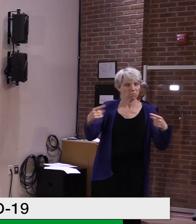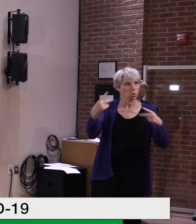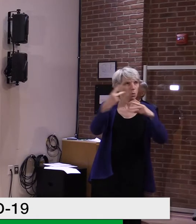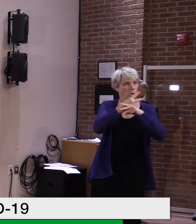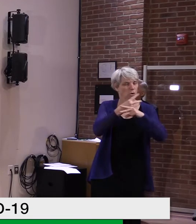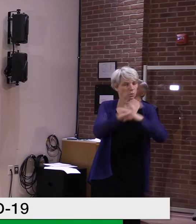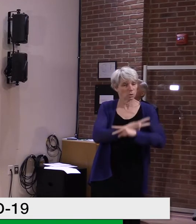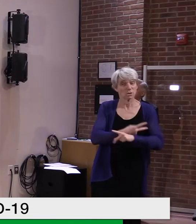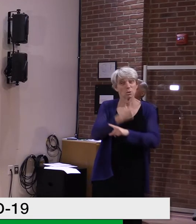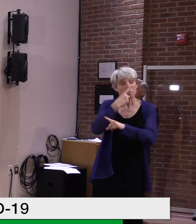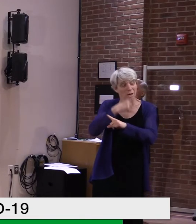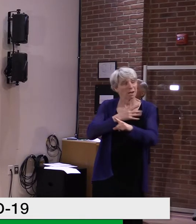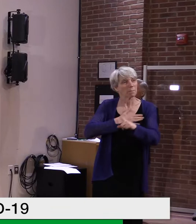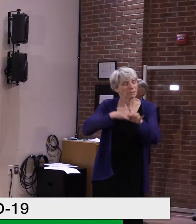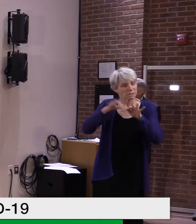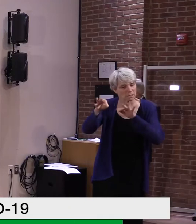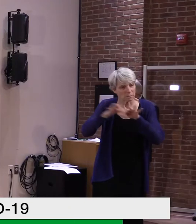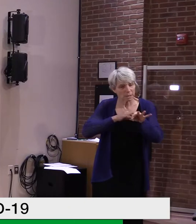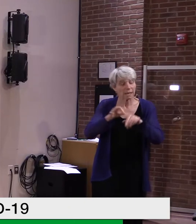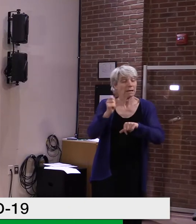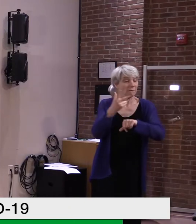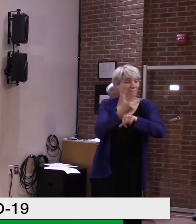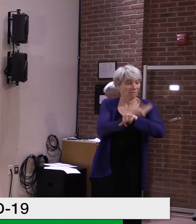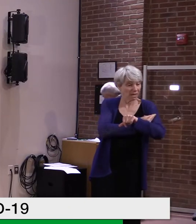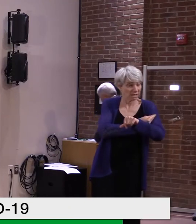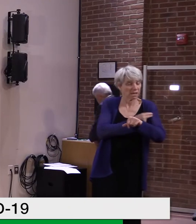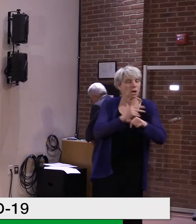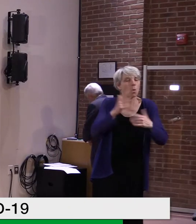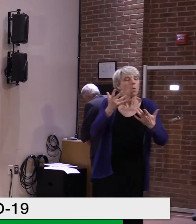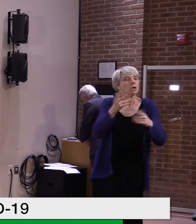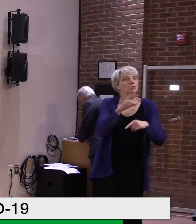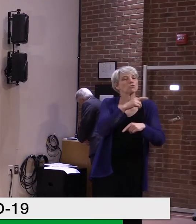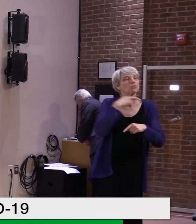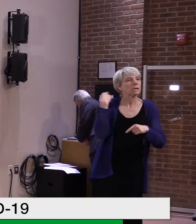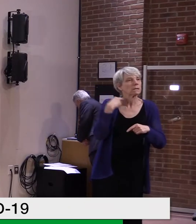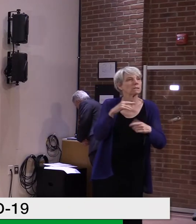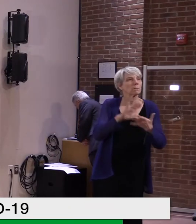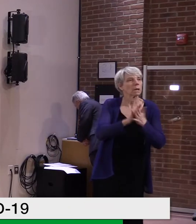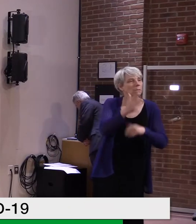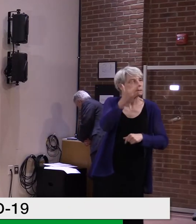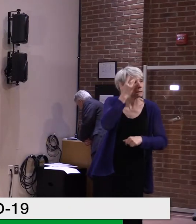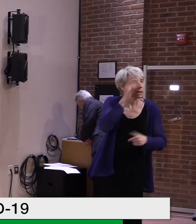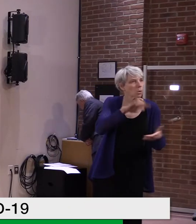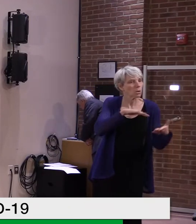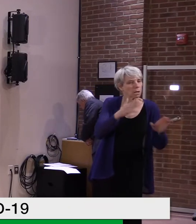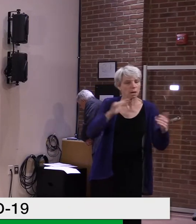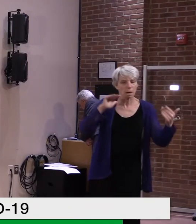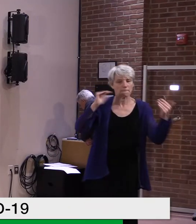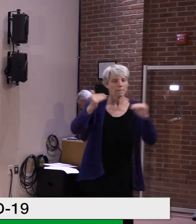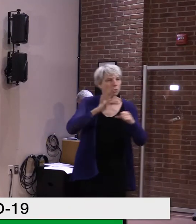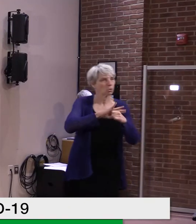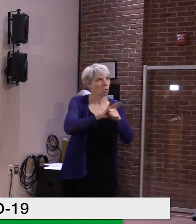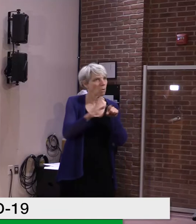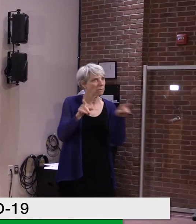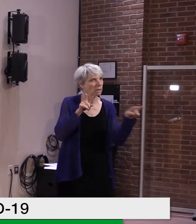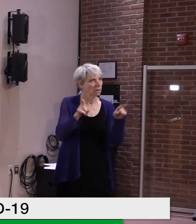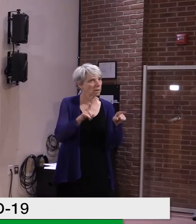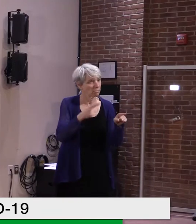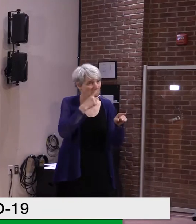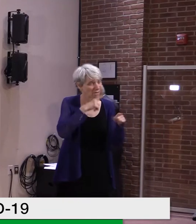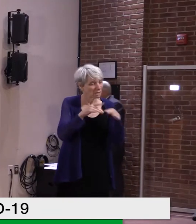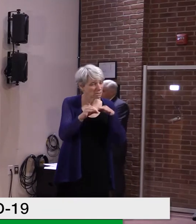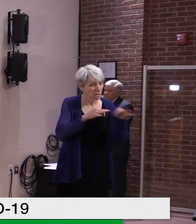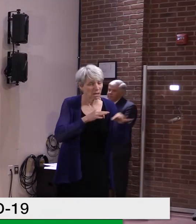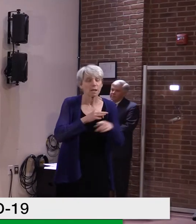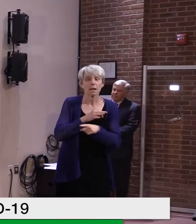or death as a result of vaccination. I might ask Commissioner Levine to comment on that,